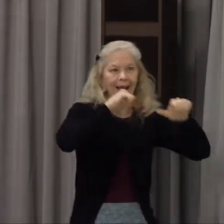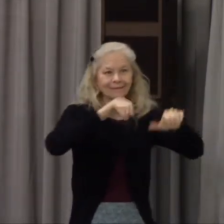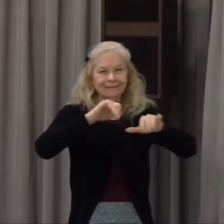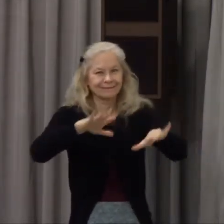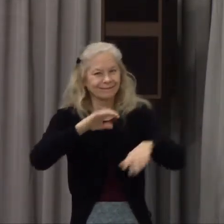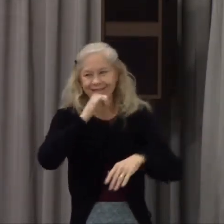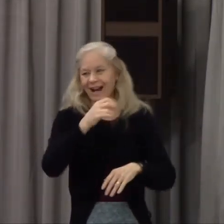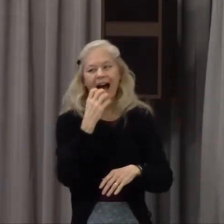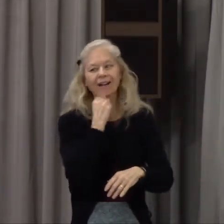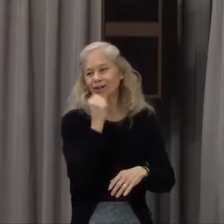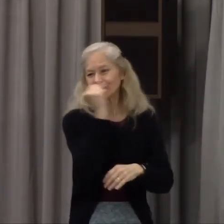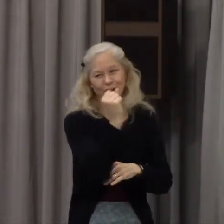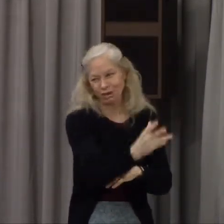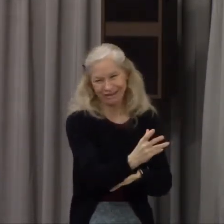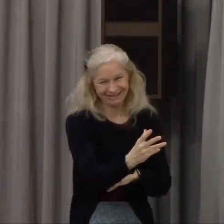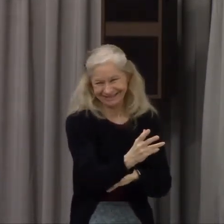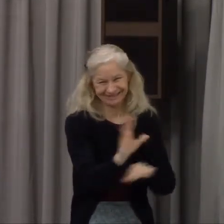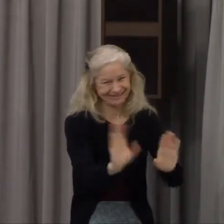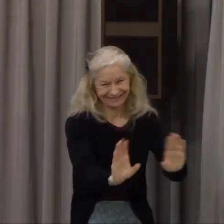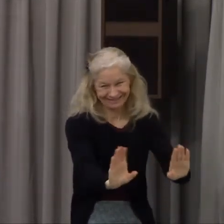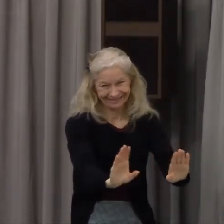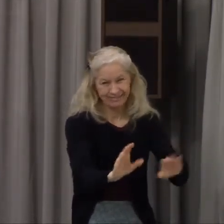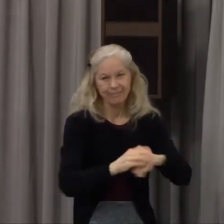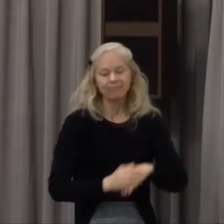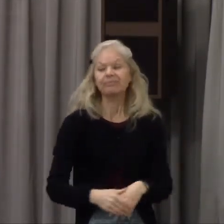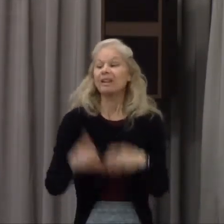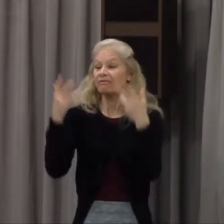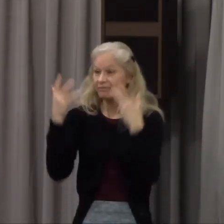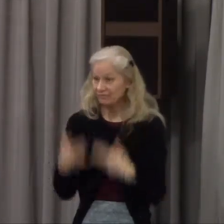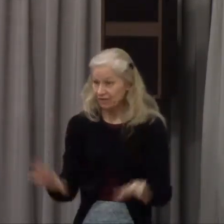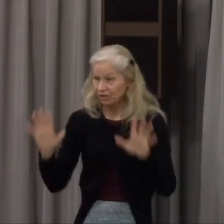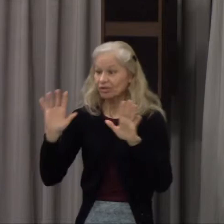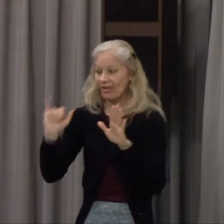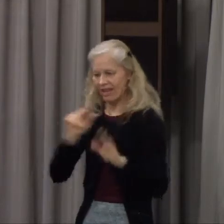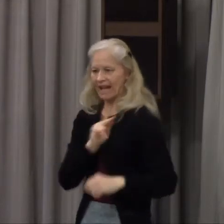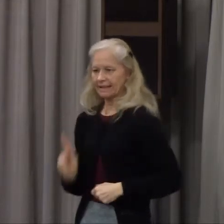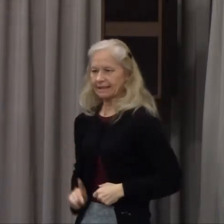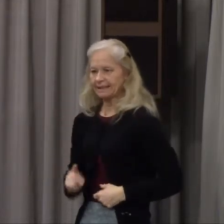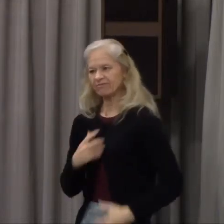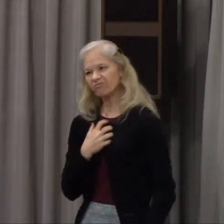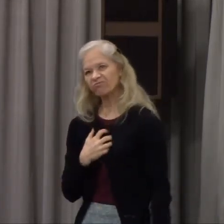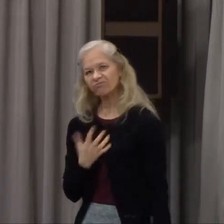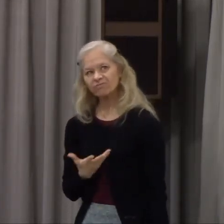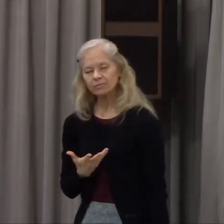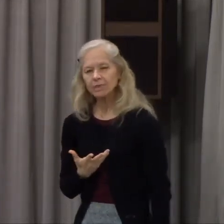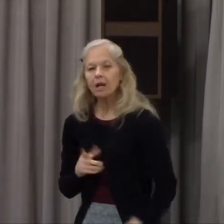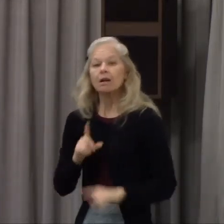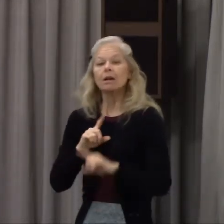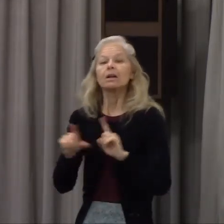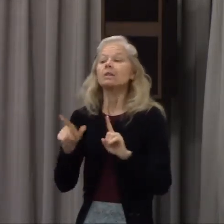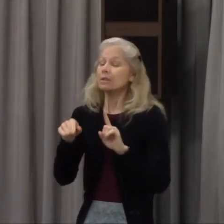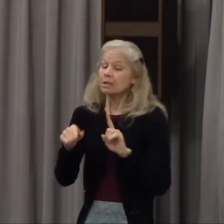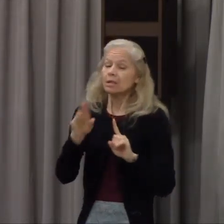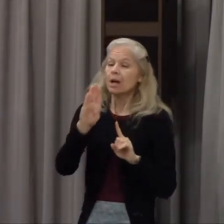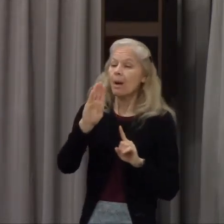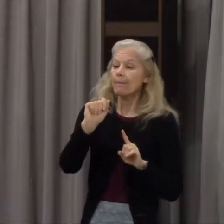that the people began to commit whoredom with the daughters of Moab, and they called the people unto the sacrifices of their